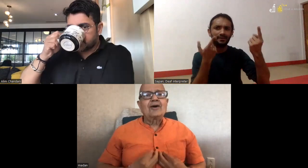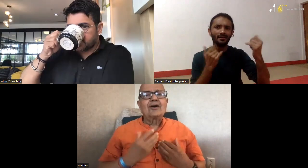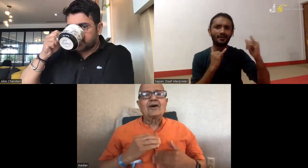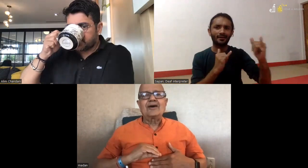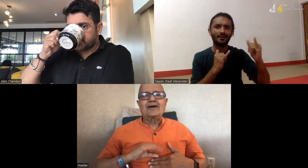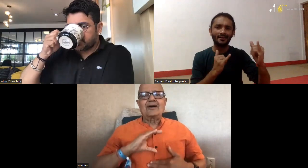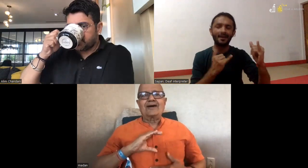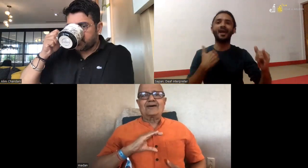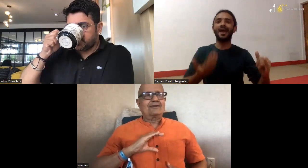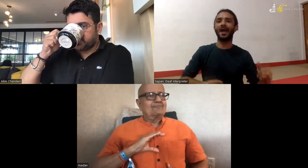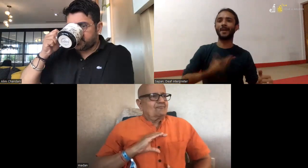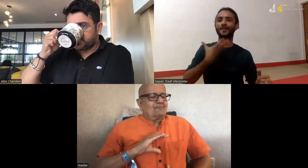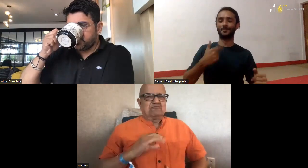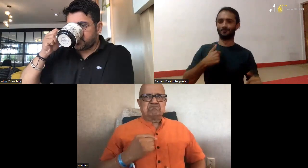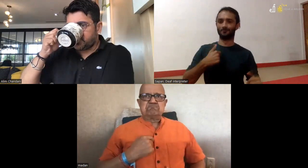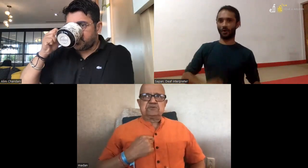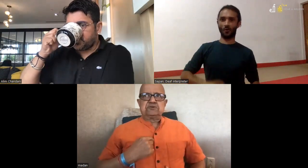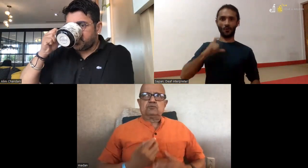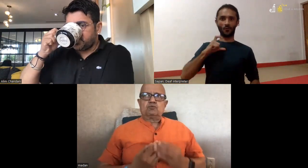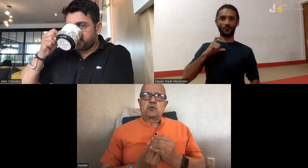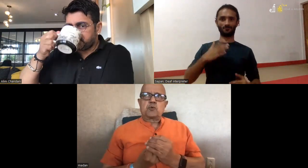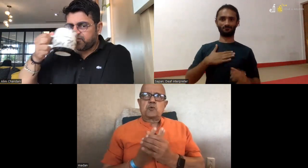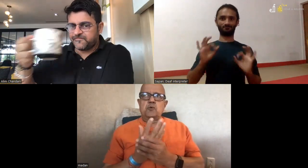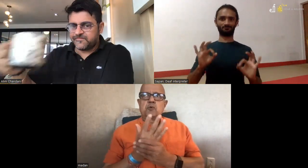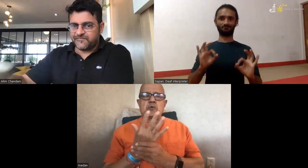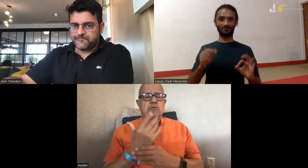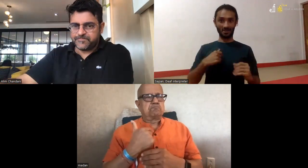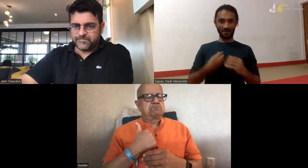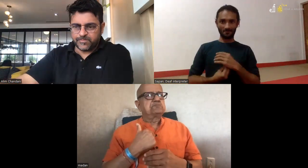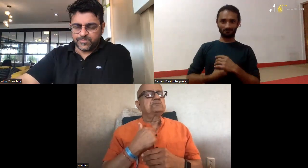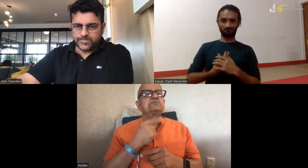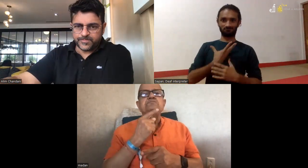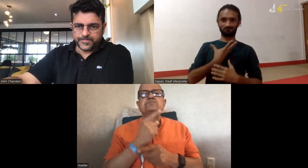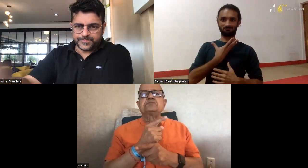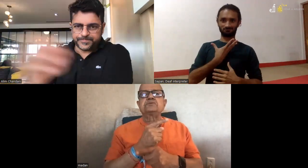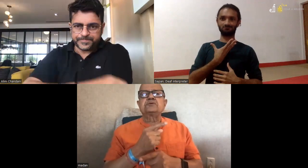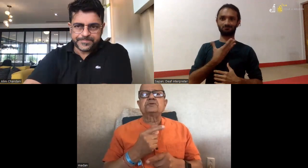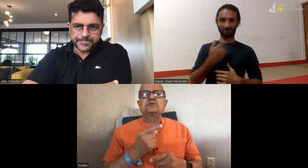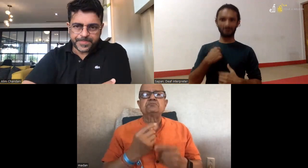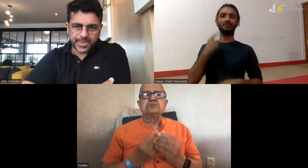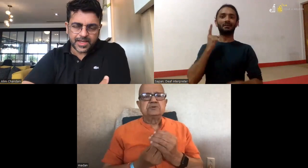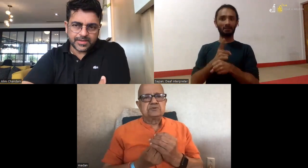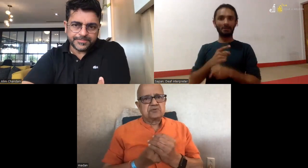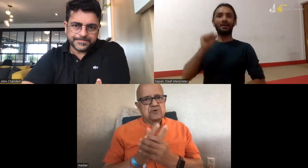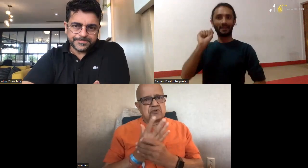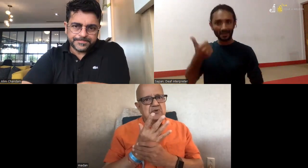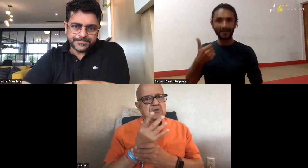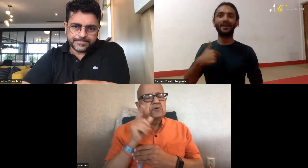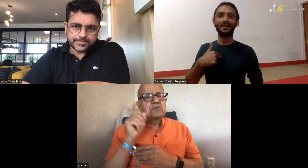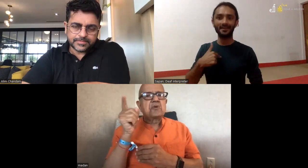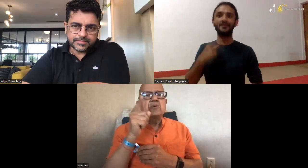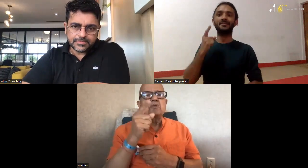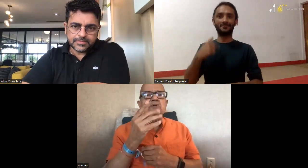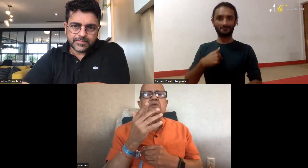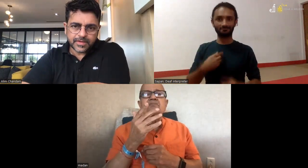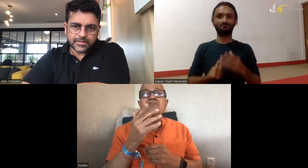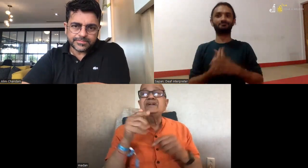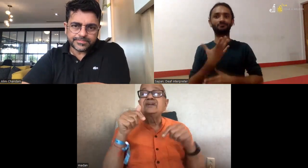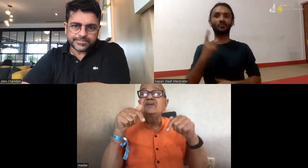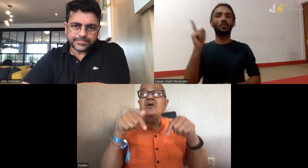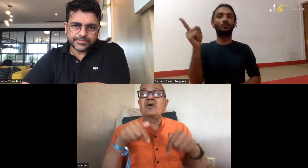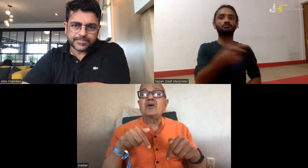So 80% of the deaf people don't get any benefit from speech therapy,